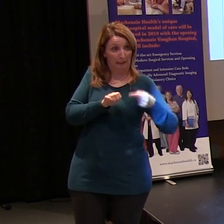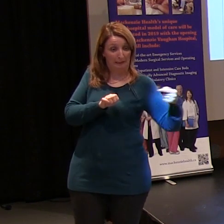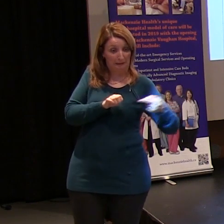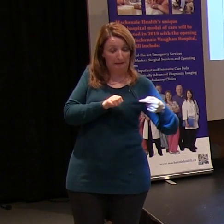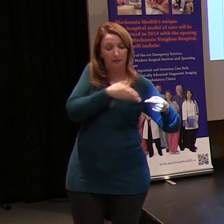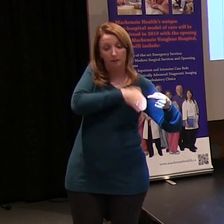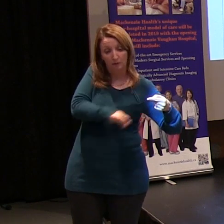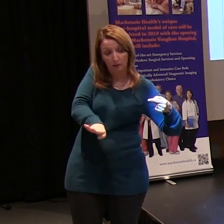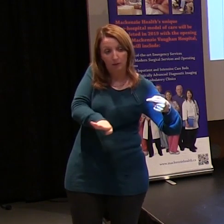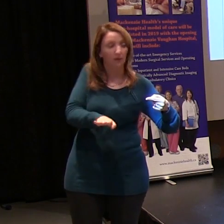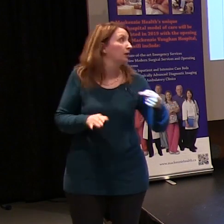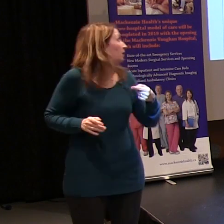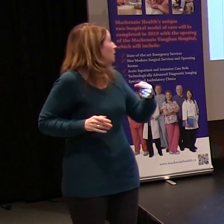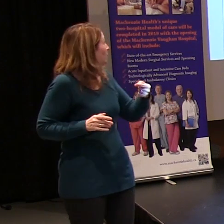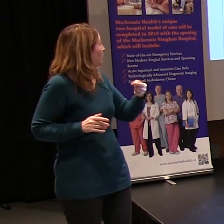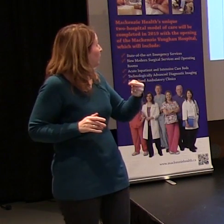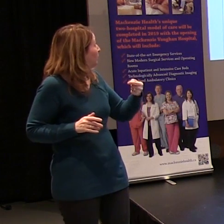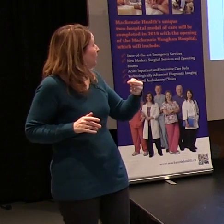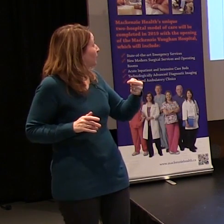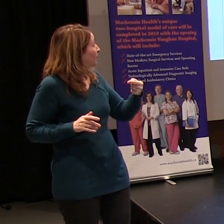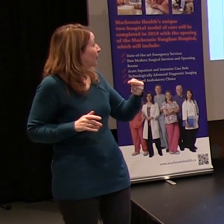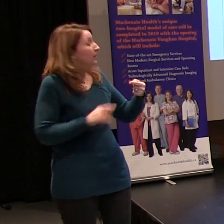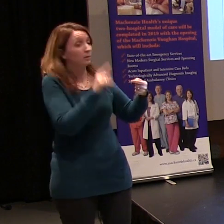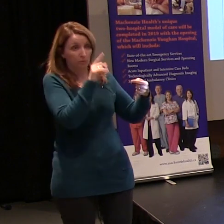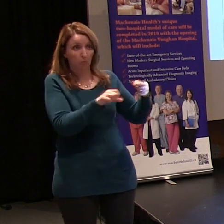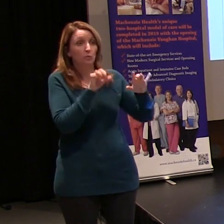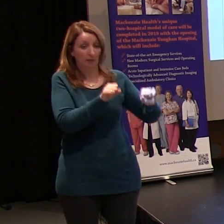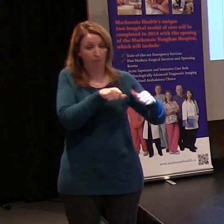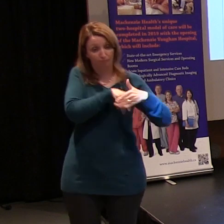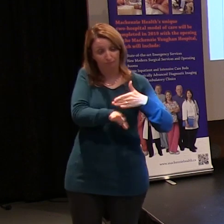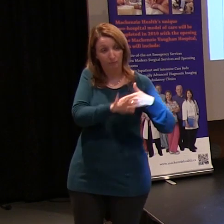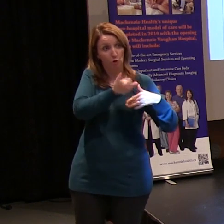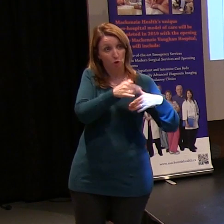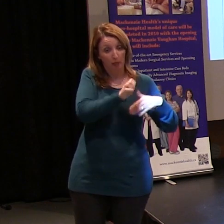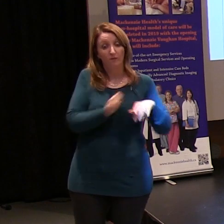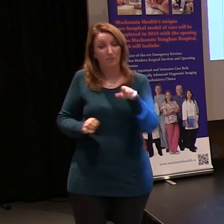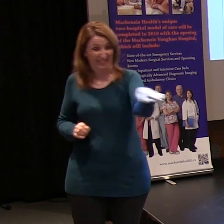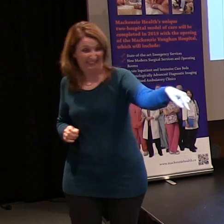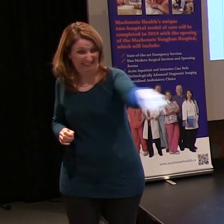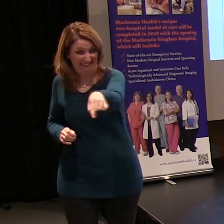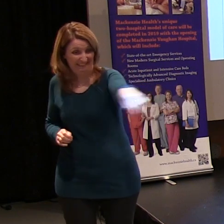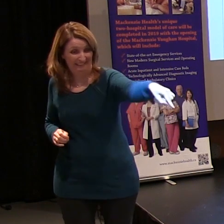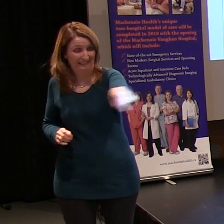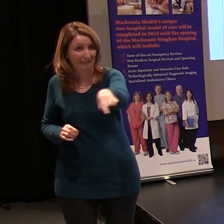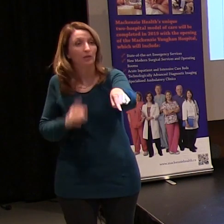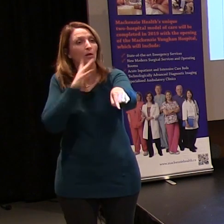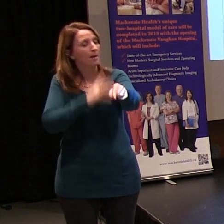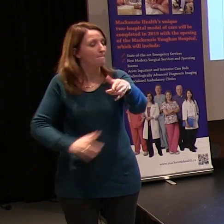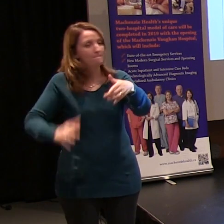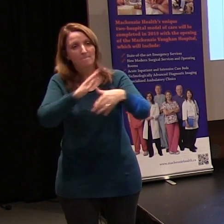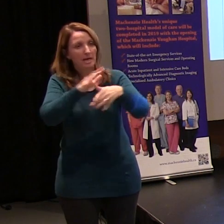that connected to the commercial part of the side of Jane. And from the south side, we'll introduce main entrance for